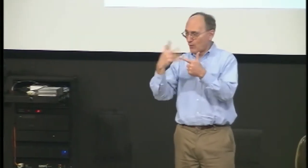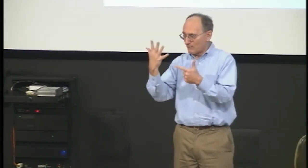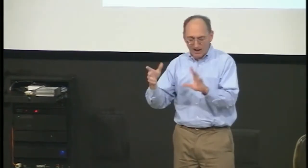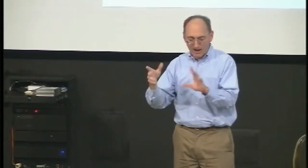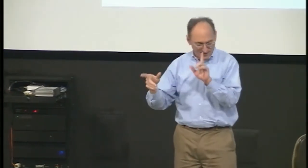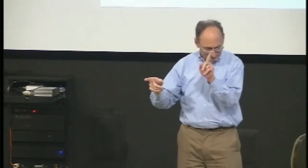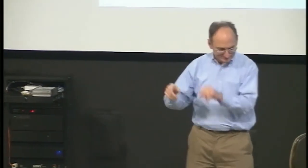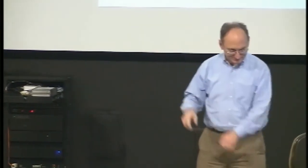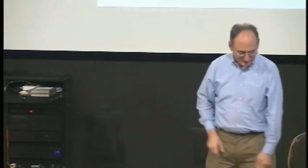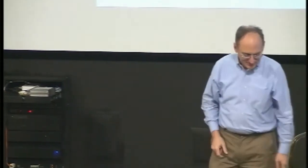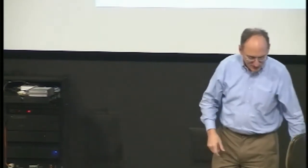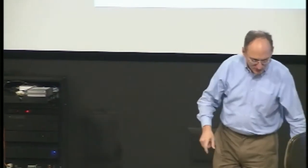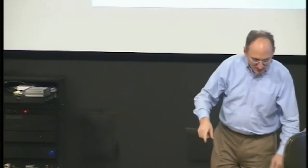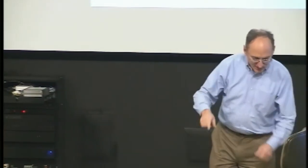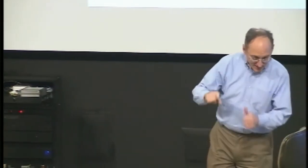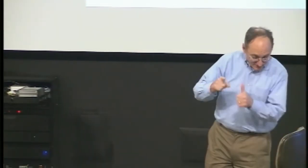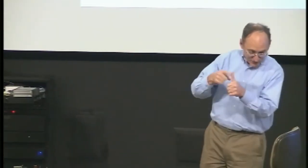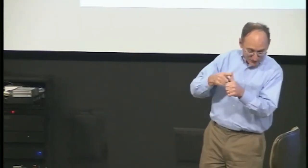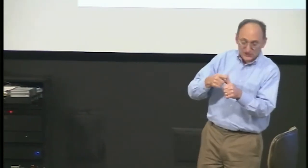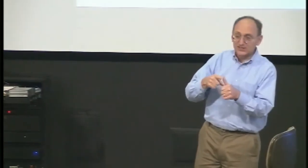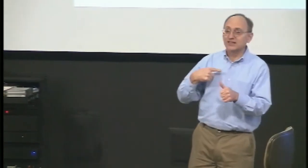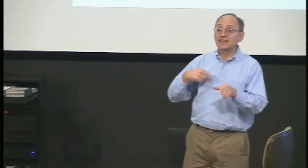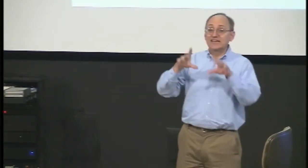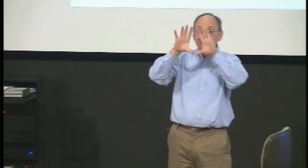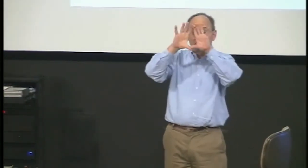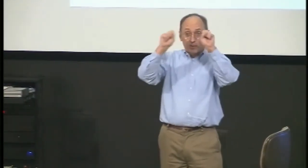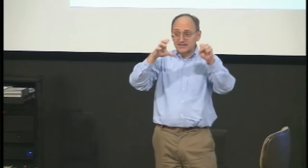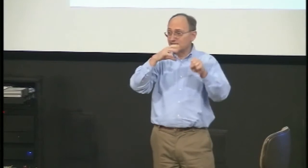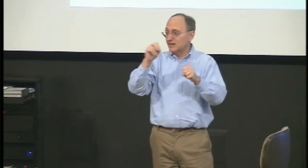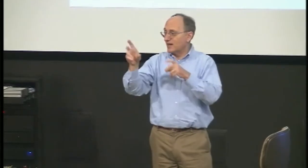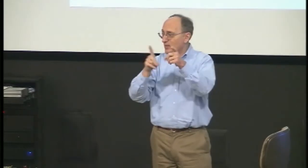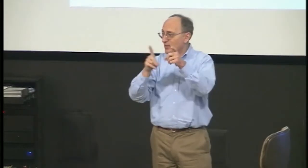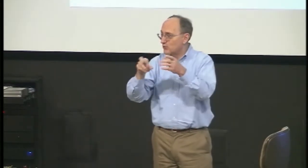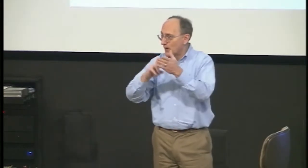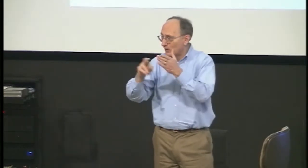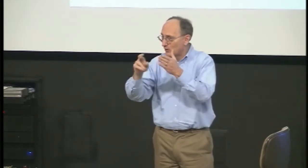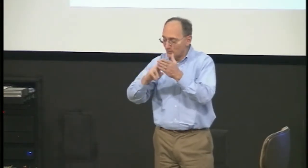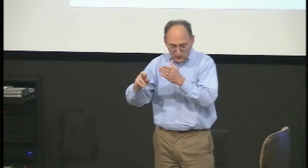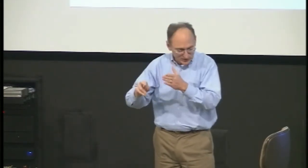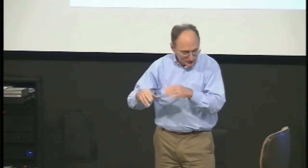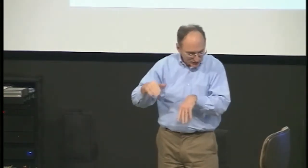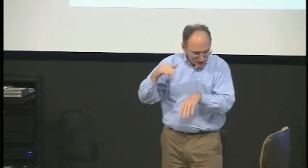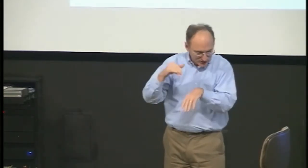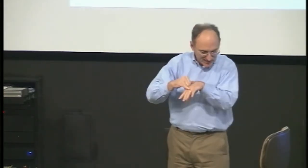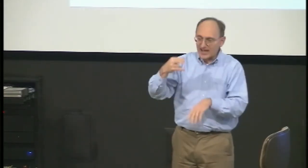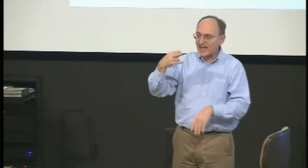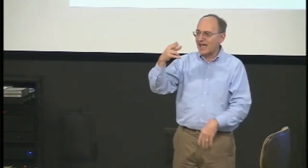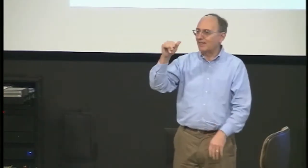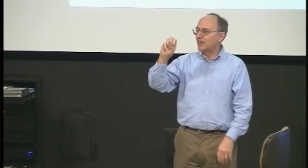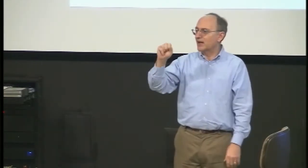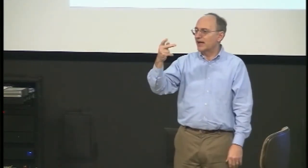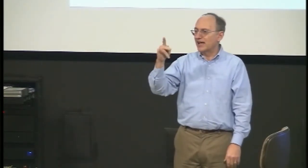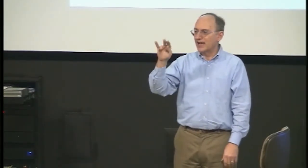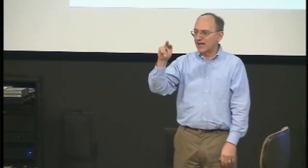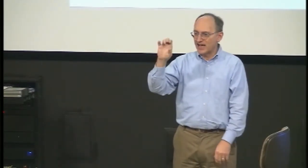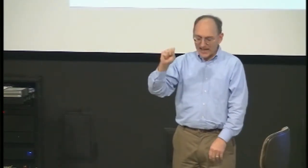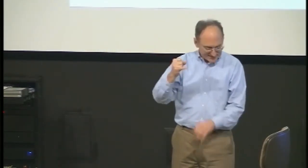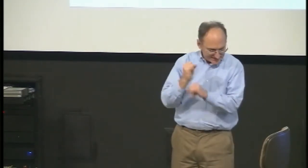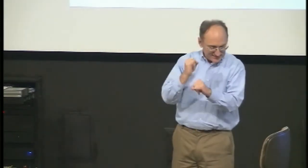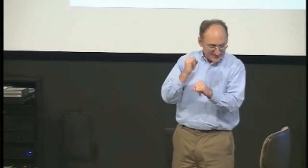Most of us have problems with the one jobs that we have, but he's got 4 or 5. He's the president and the director of research at